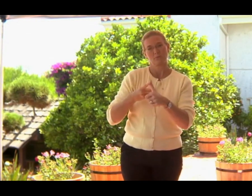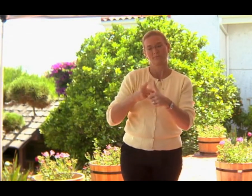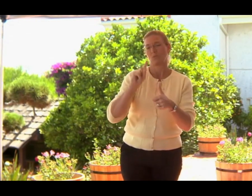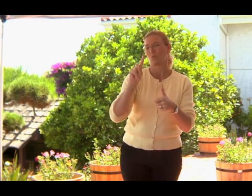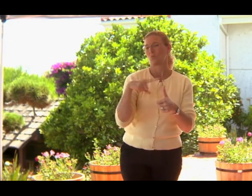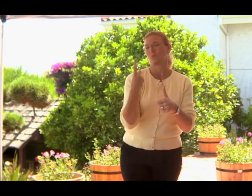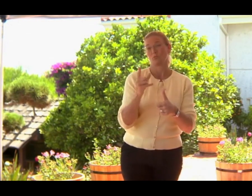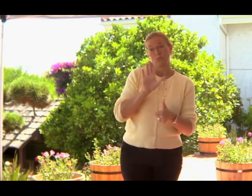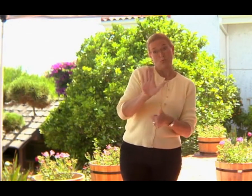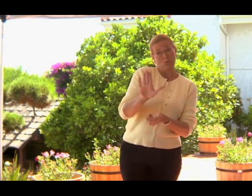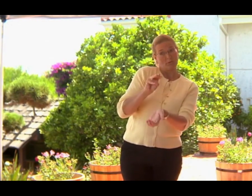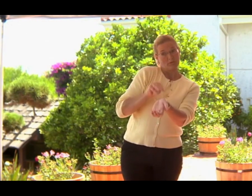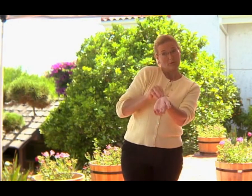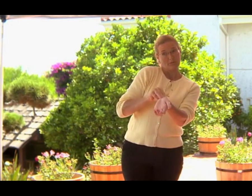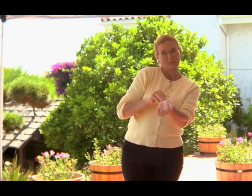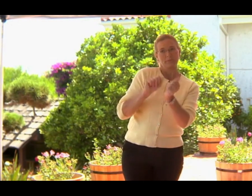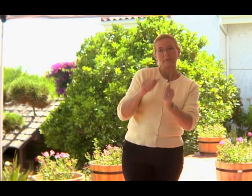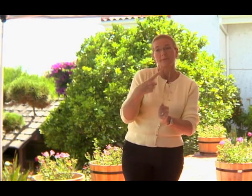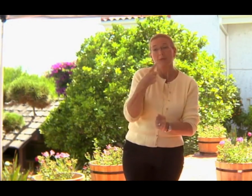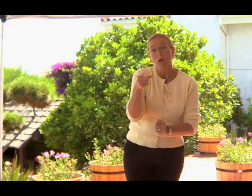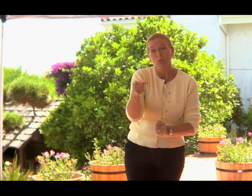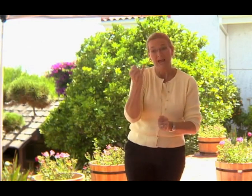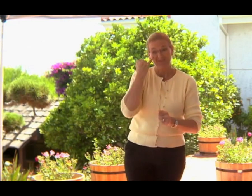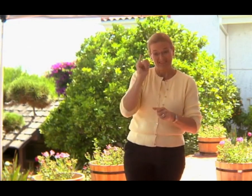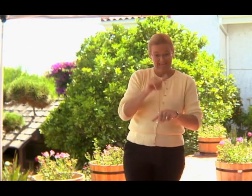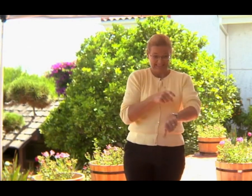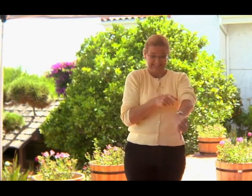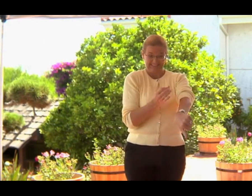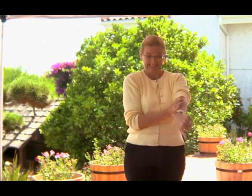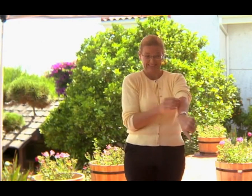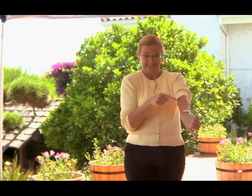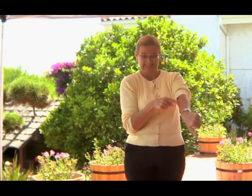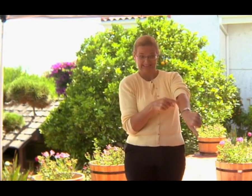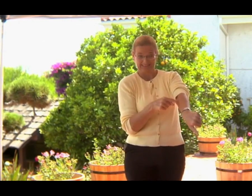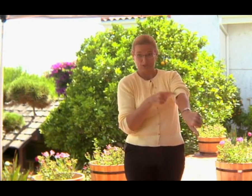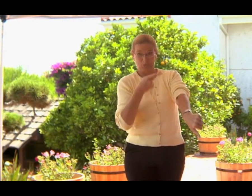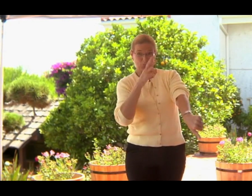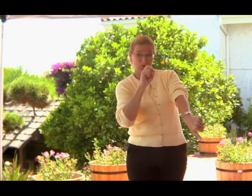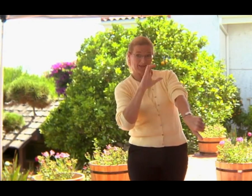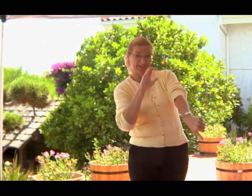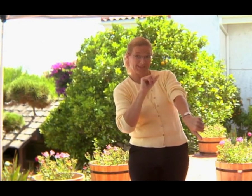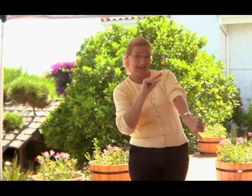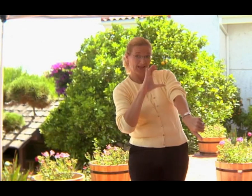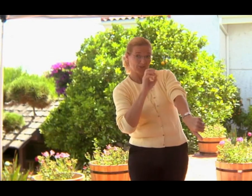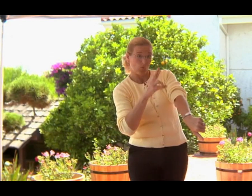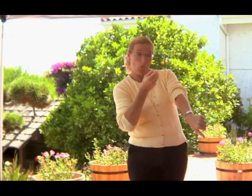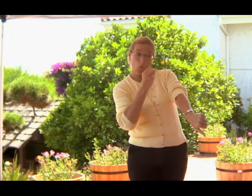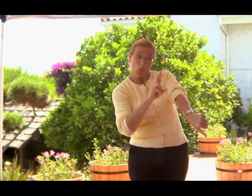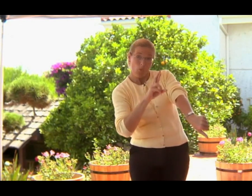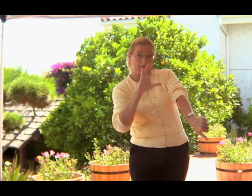The first is that only your doctor can tell you for sure if a change in your skin is a pre-cancer or